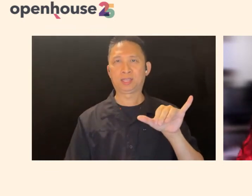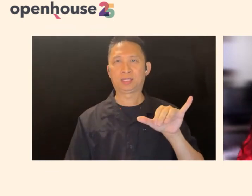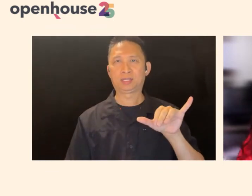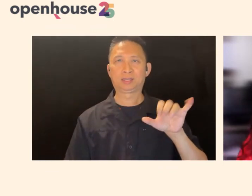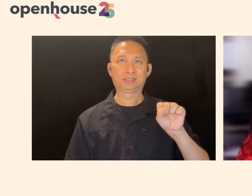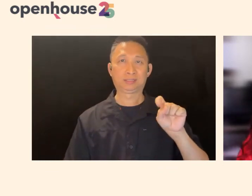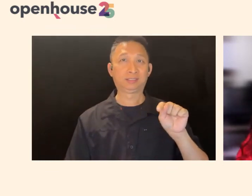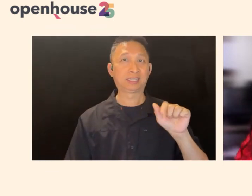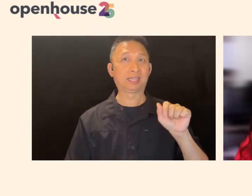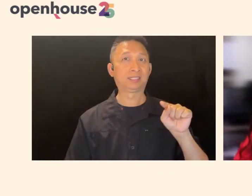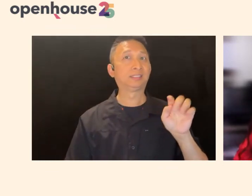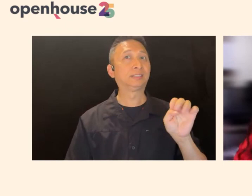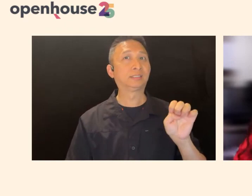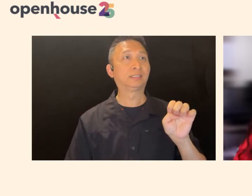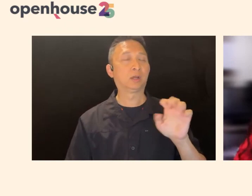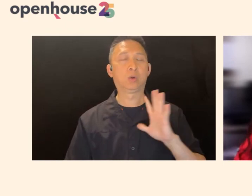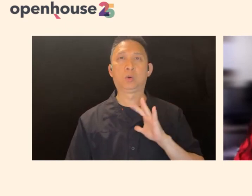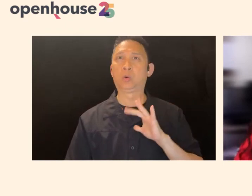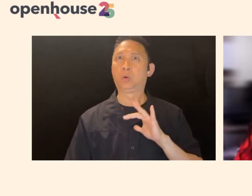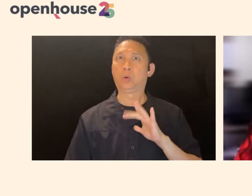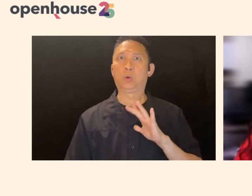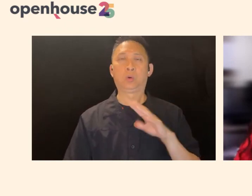opened up like the floodgates.